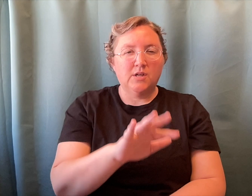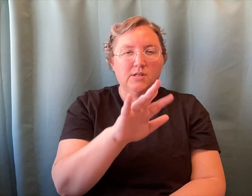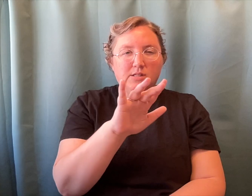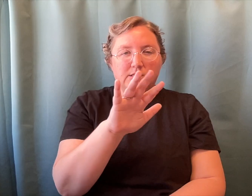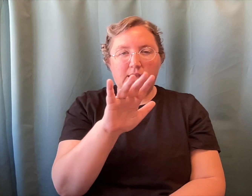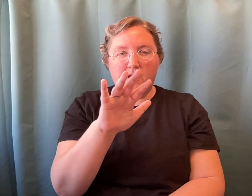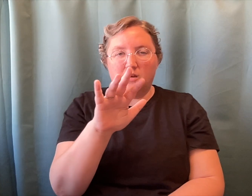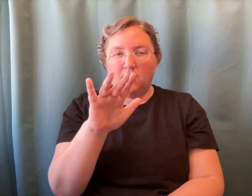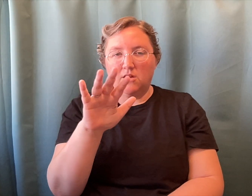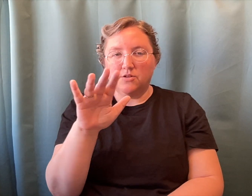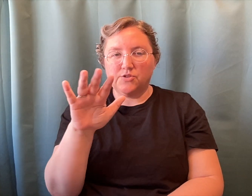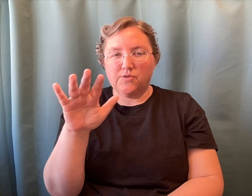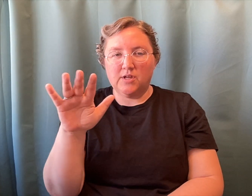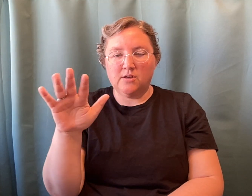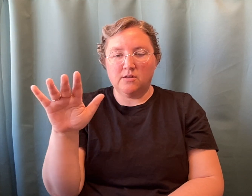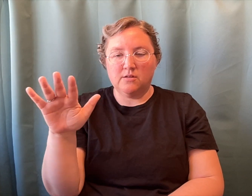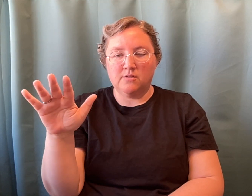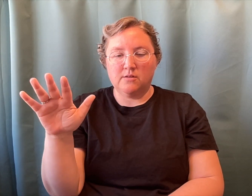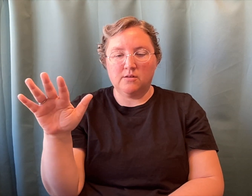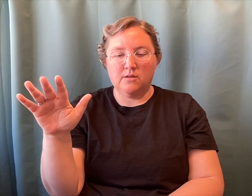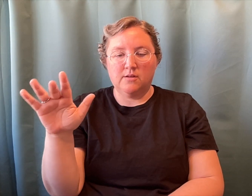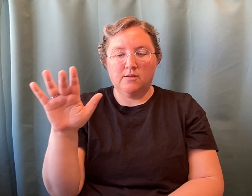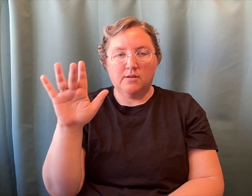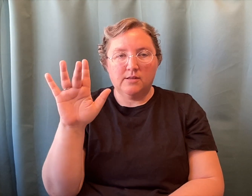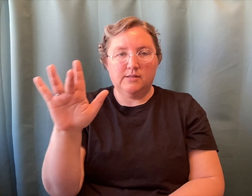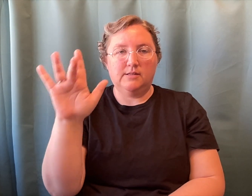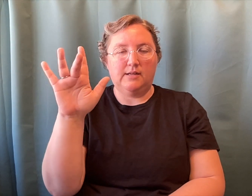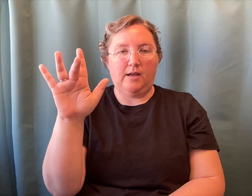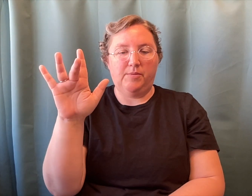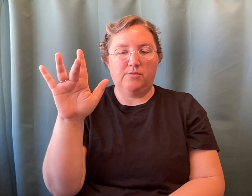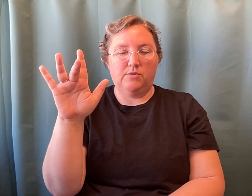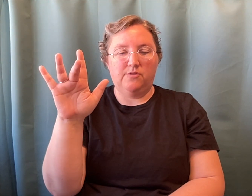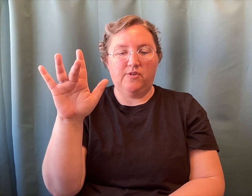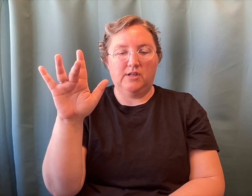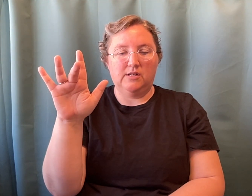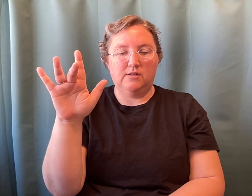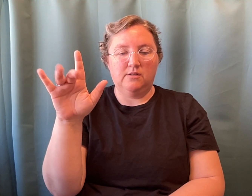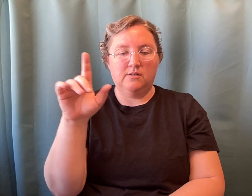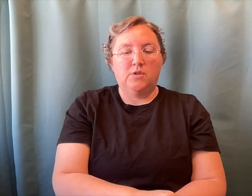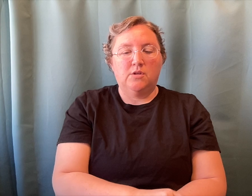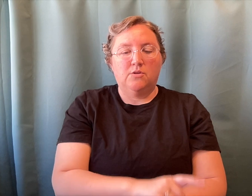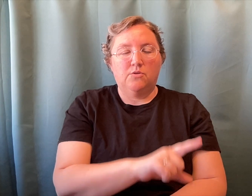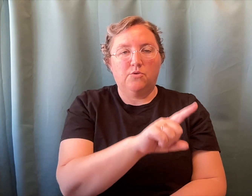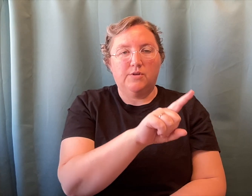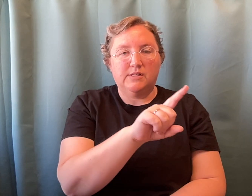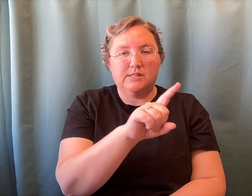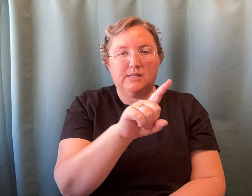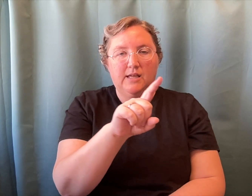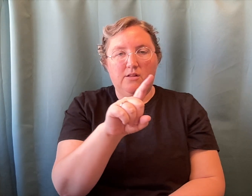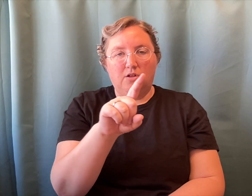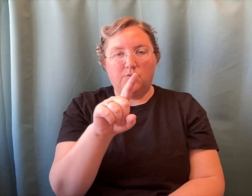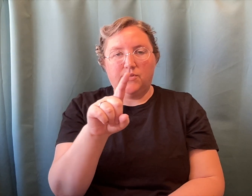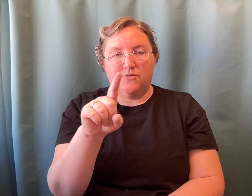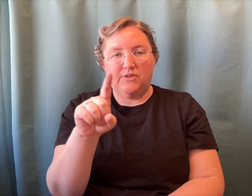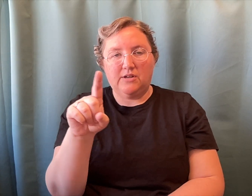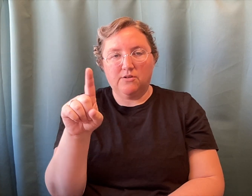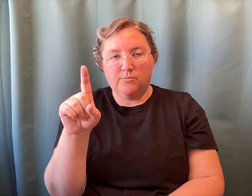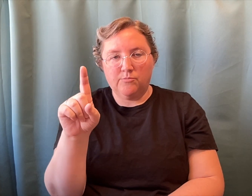To scan along a screen, to tap it when you find it, or you can scan along with your finger